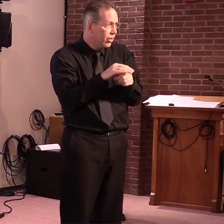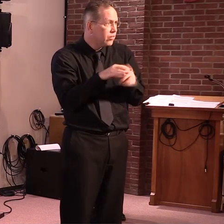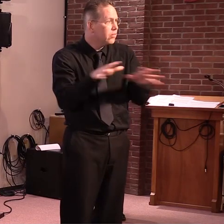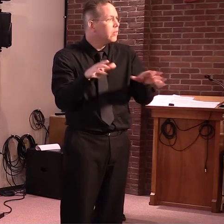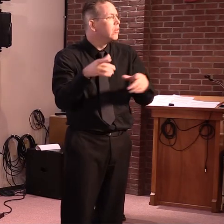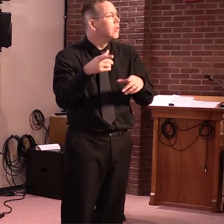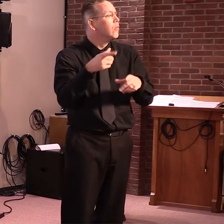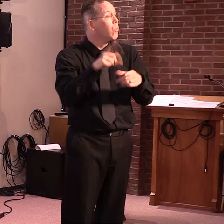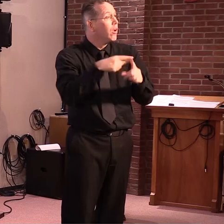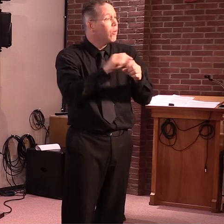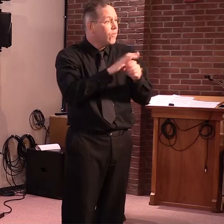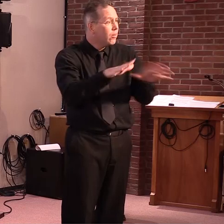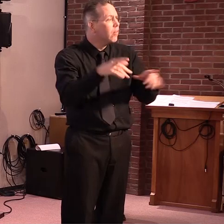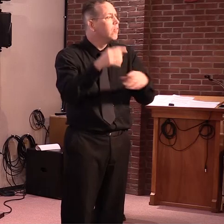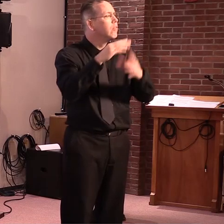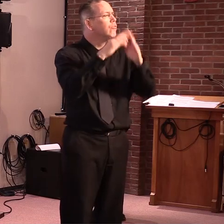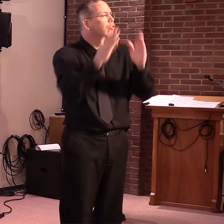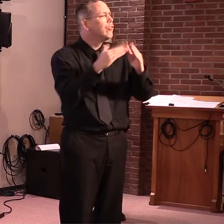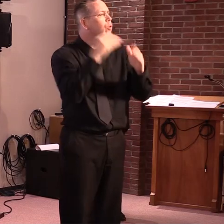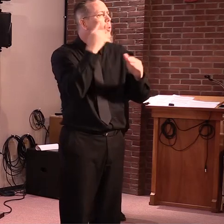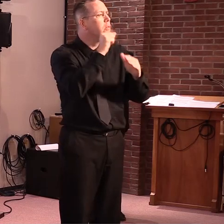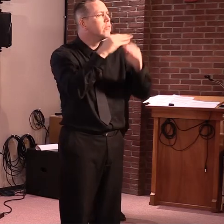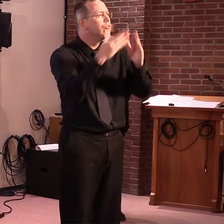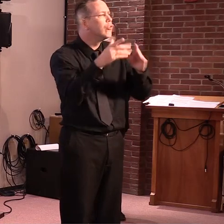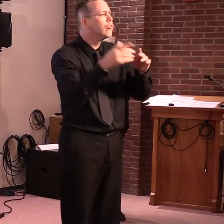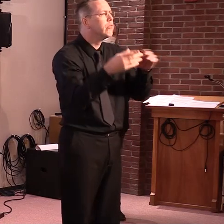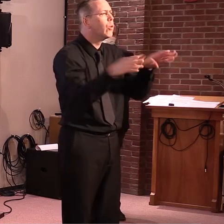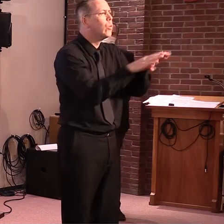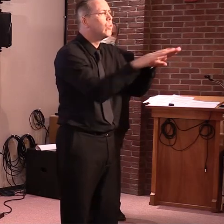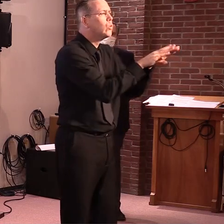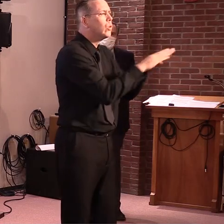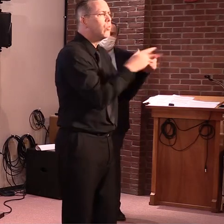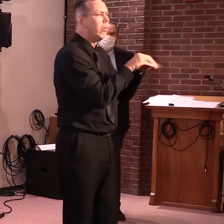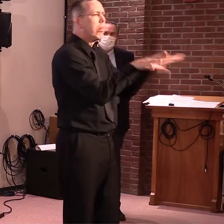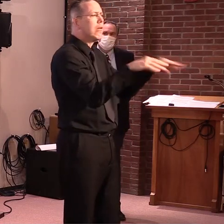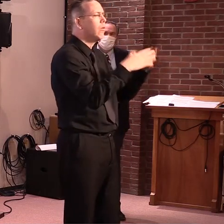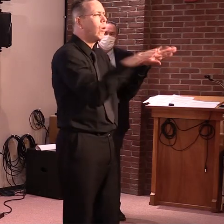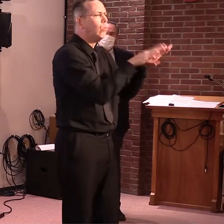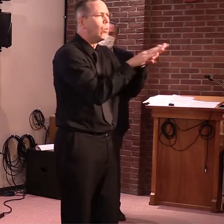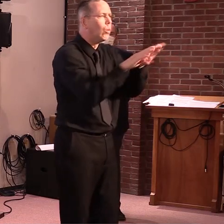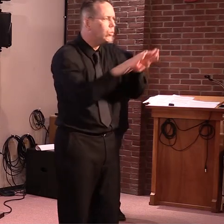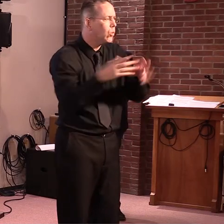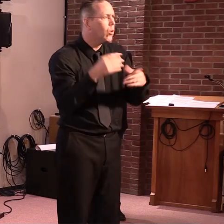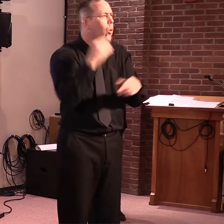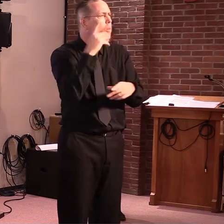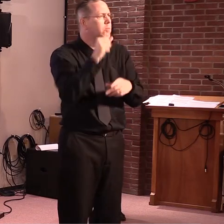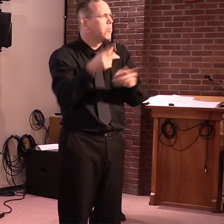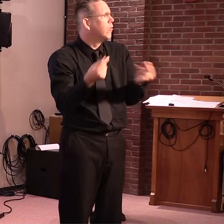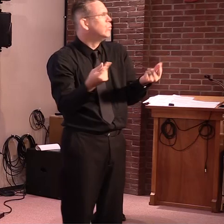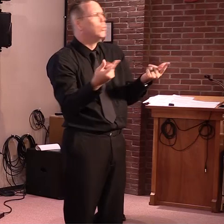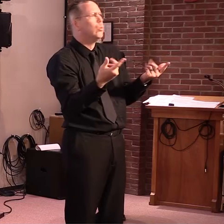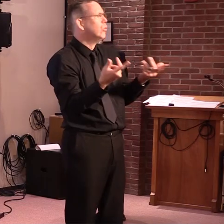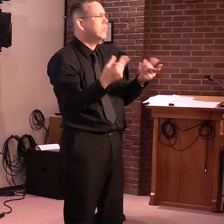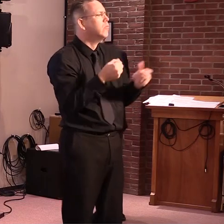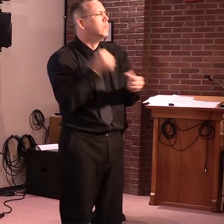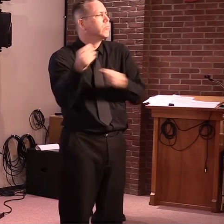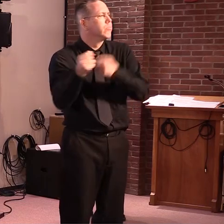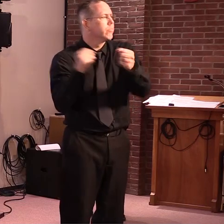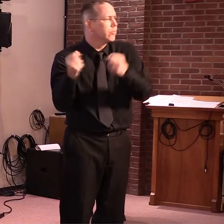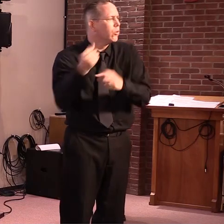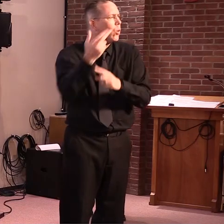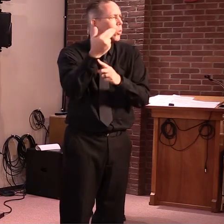to house people, and where we housed them was in a motel hotel around the